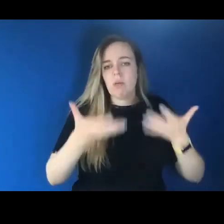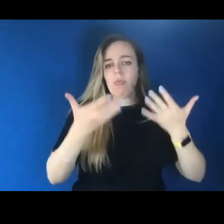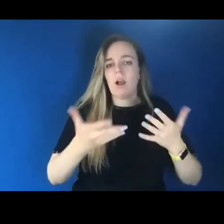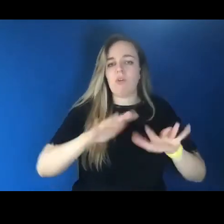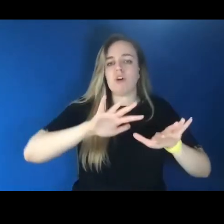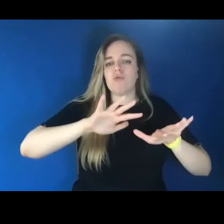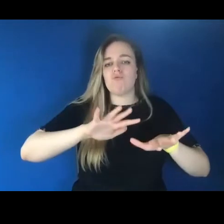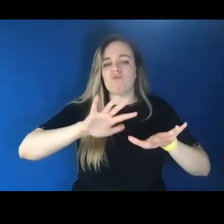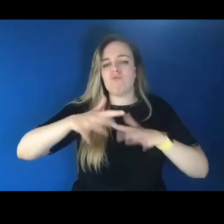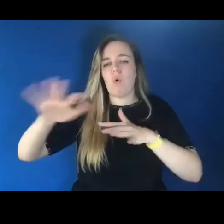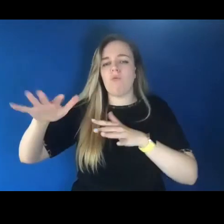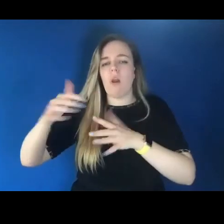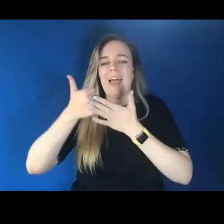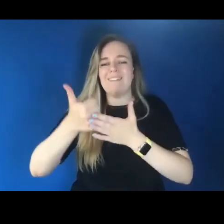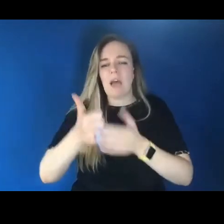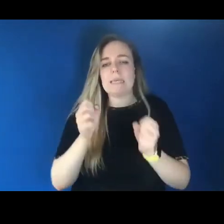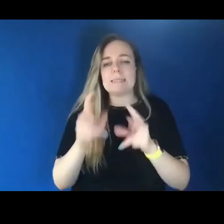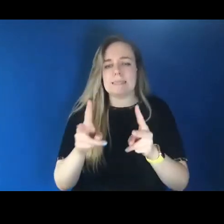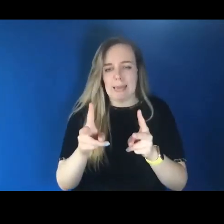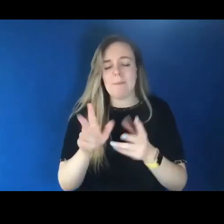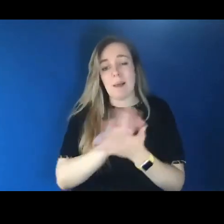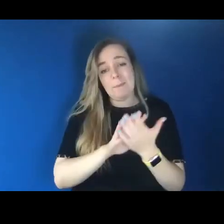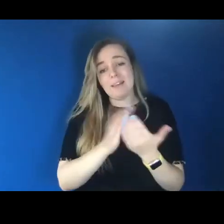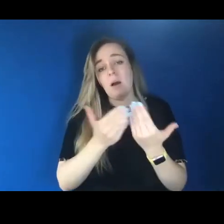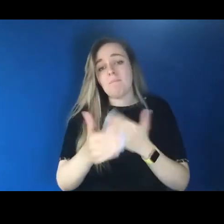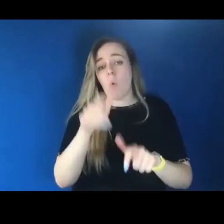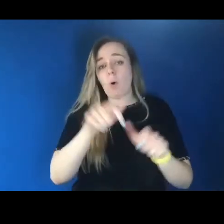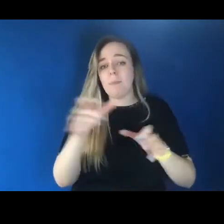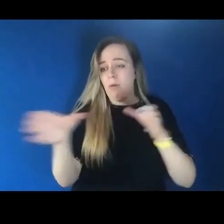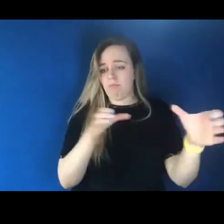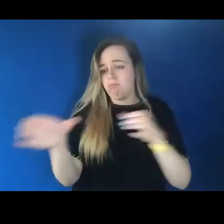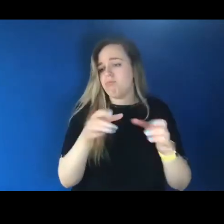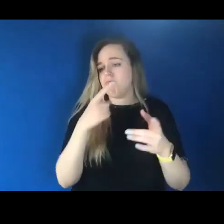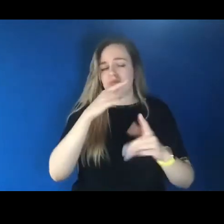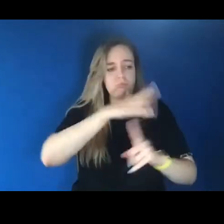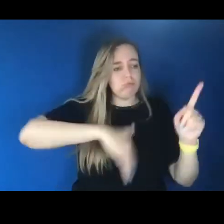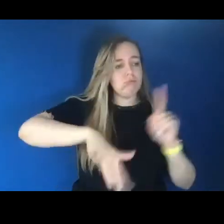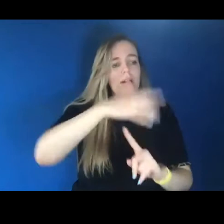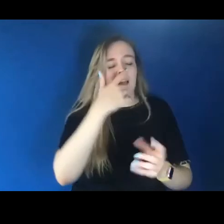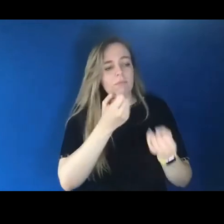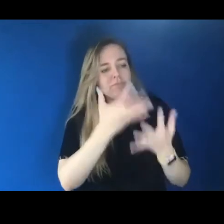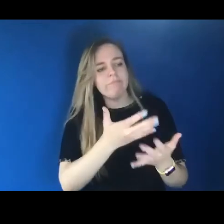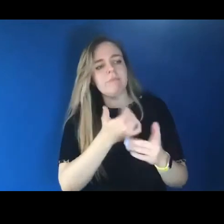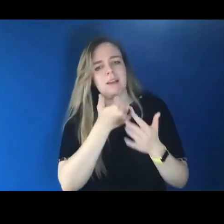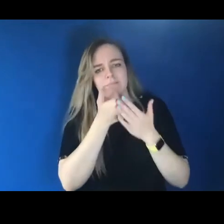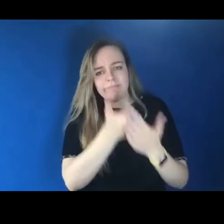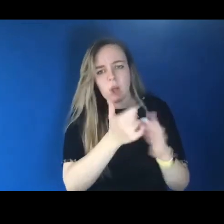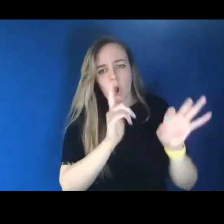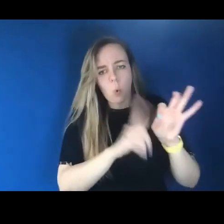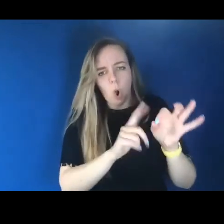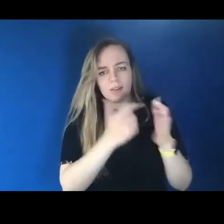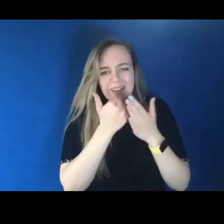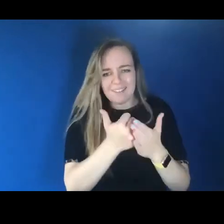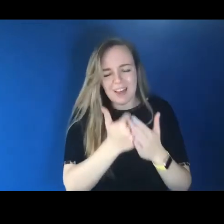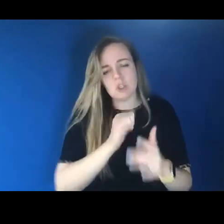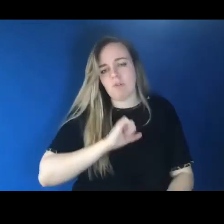scheme. So that means that basically getting more people out on the ground to provide quality tailored advice to farmers, crofters and land